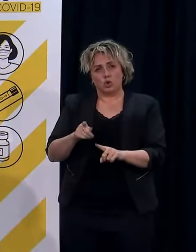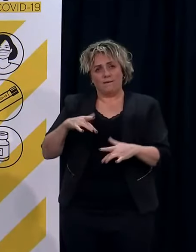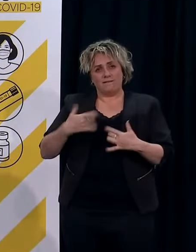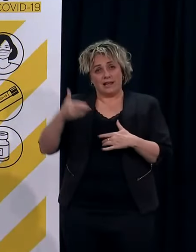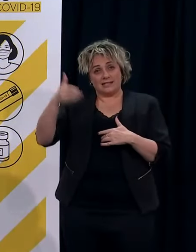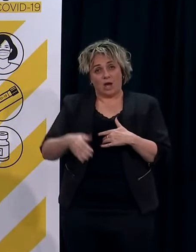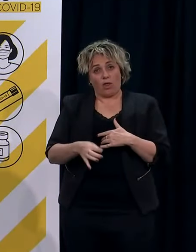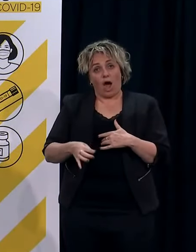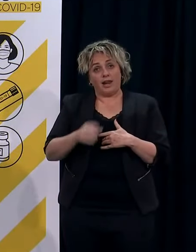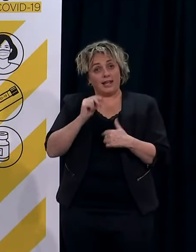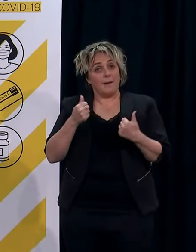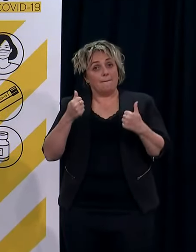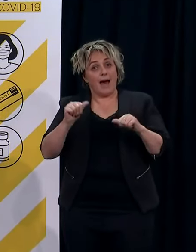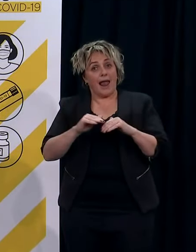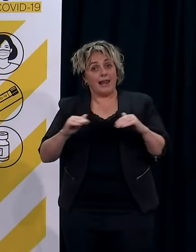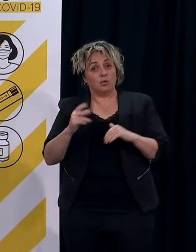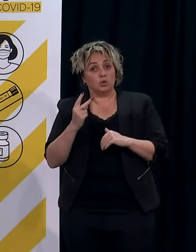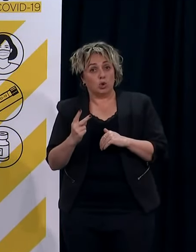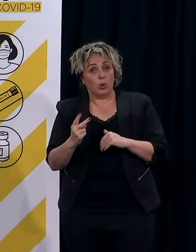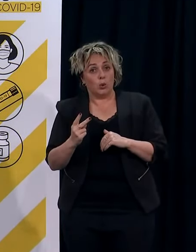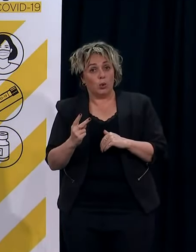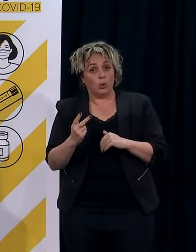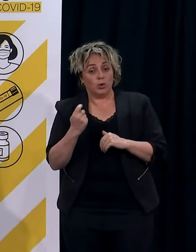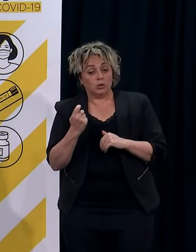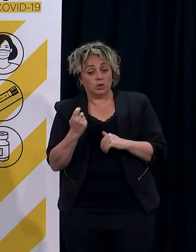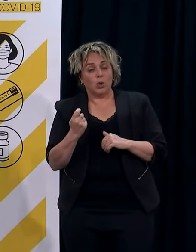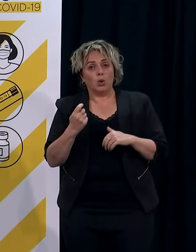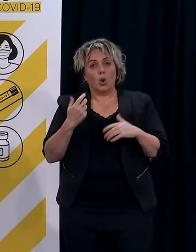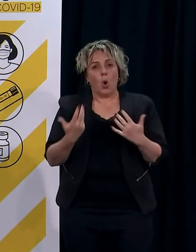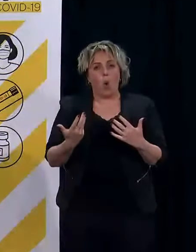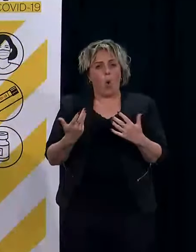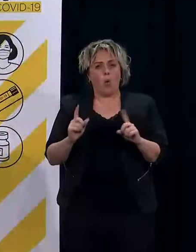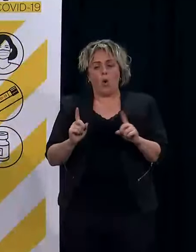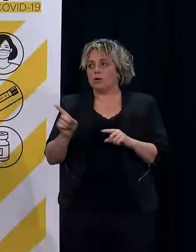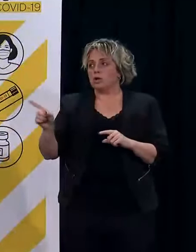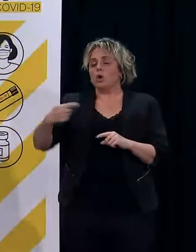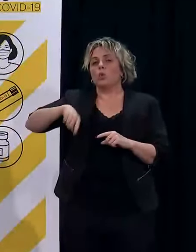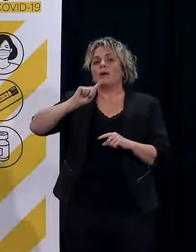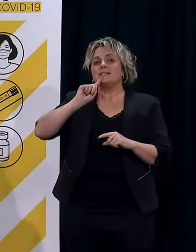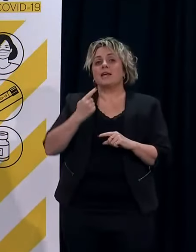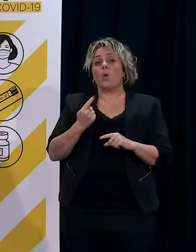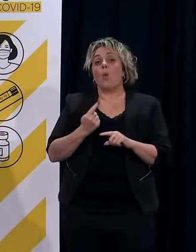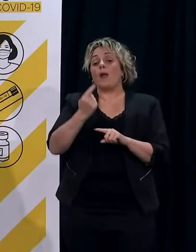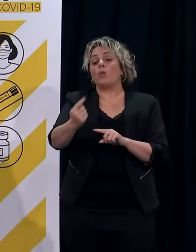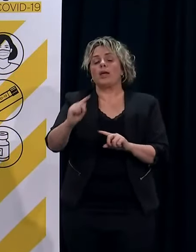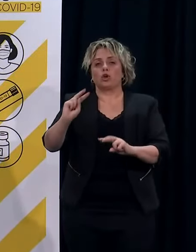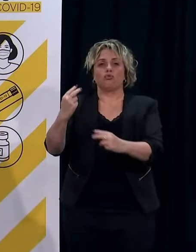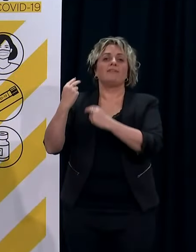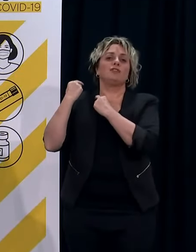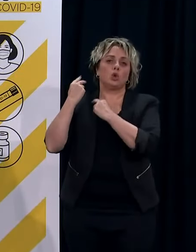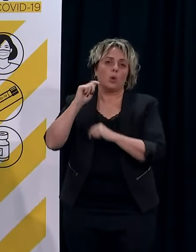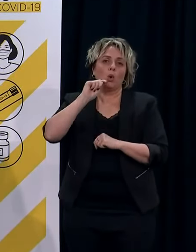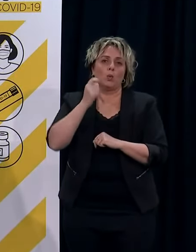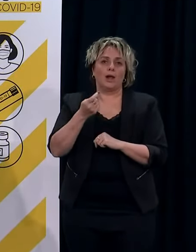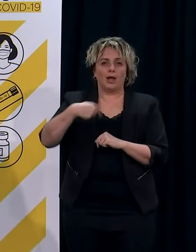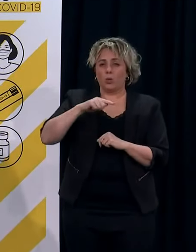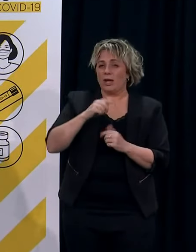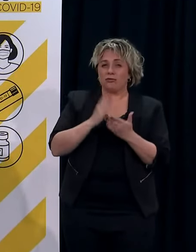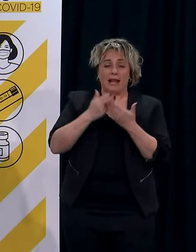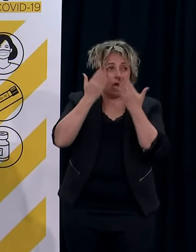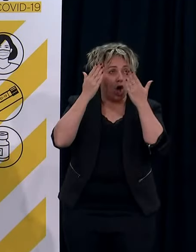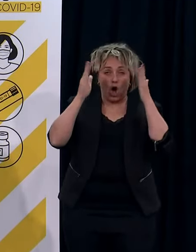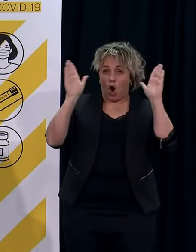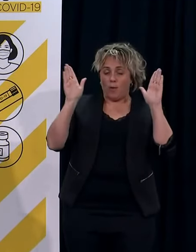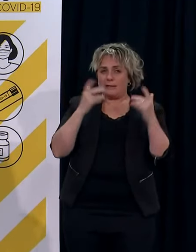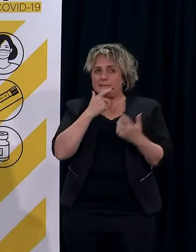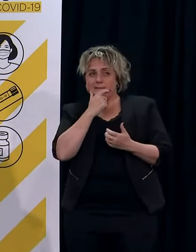week's time, or will they need a full 2 weeks? So we've said we'll review in a week's time, and we are keeping our options, really keeping options open there.